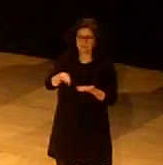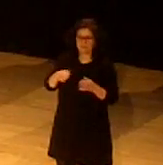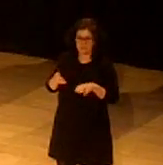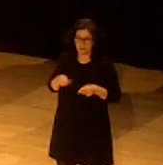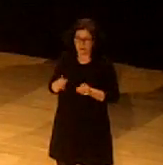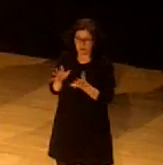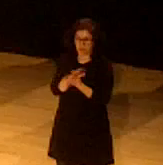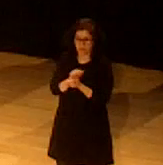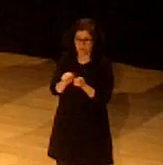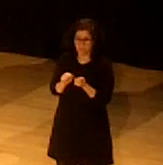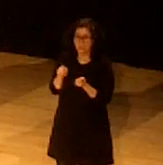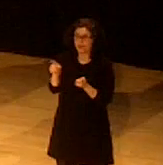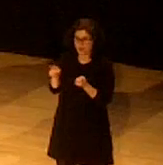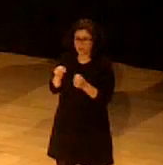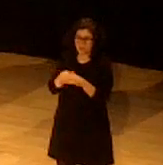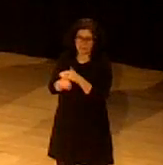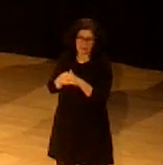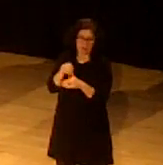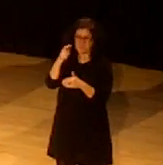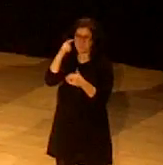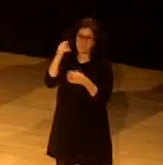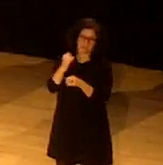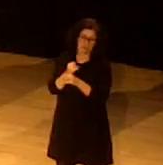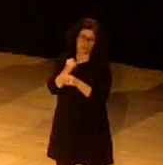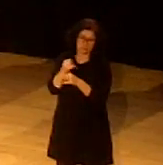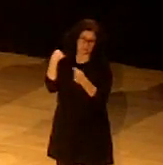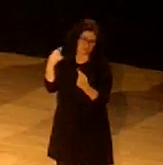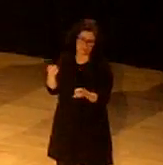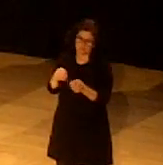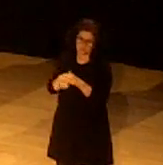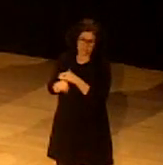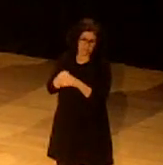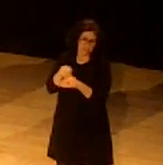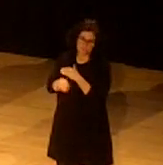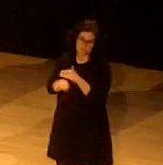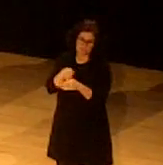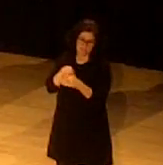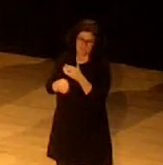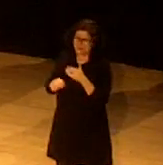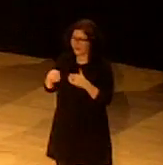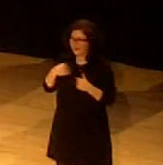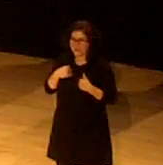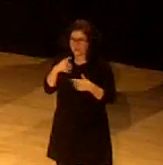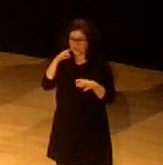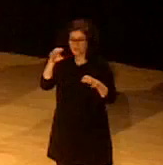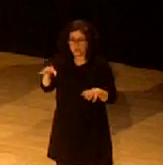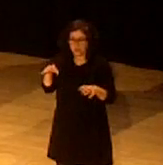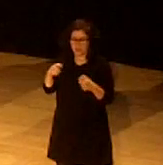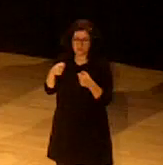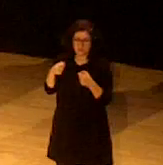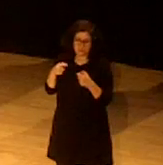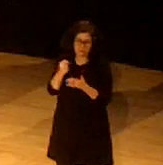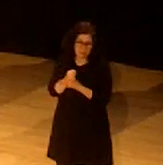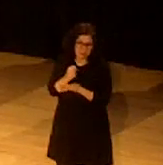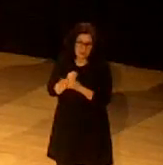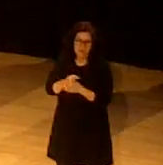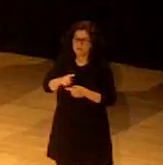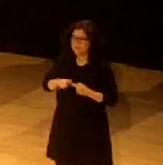was in and out of mental institutions, had shock treatments. I can't tell you how